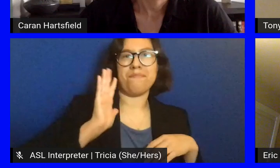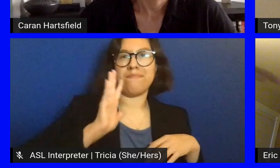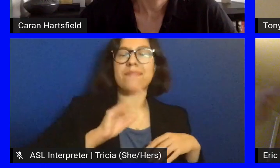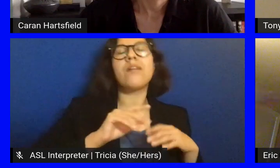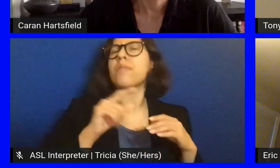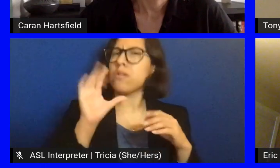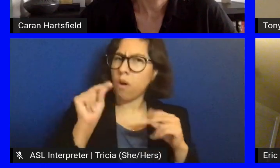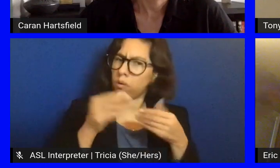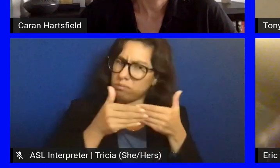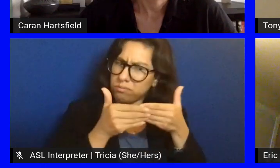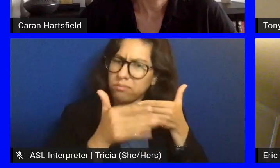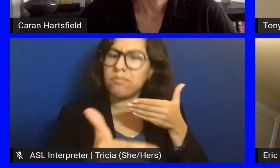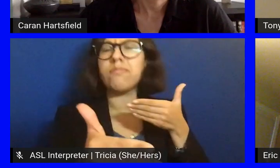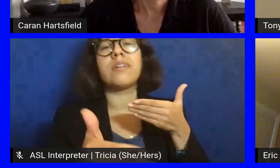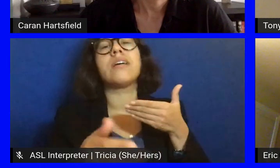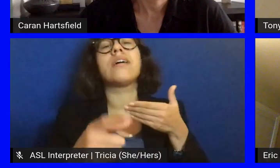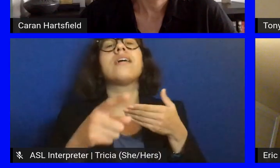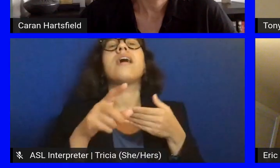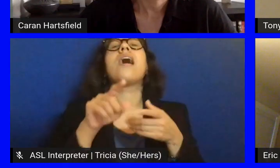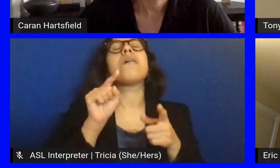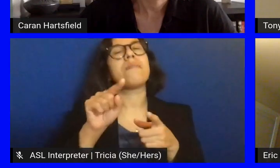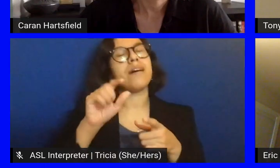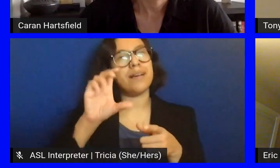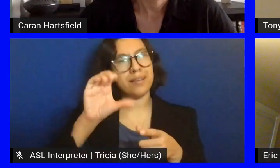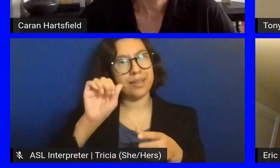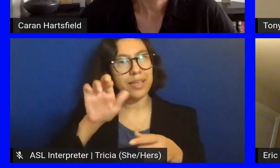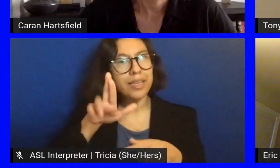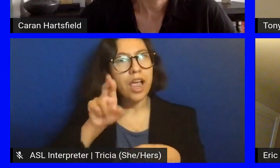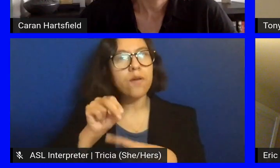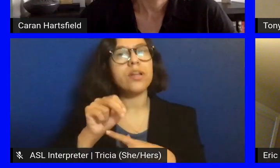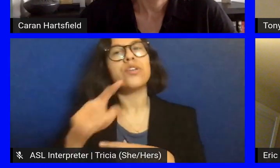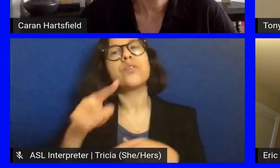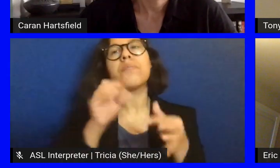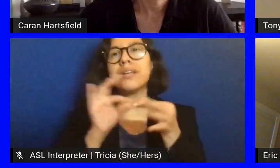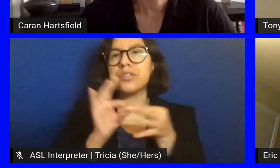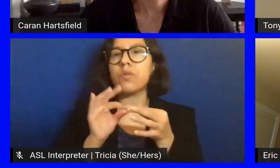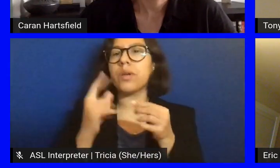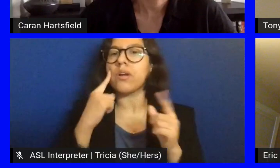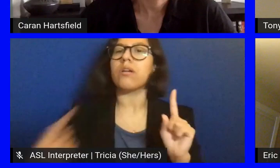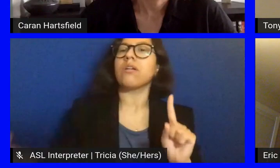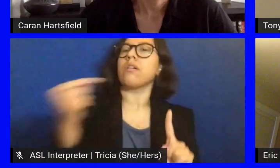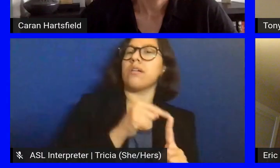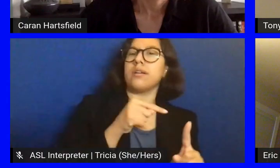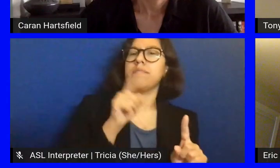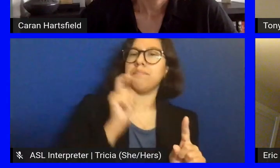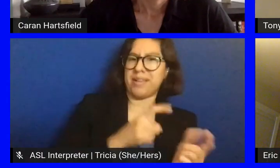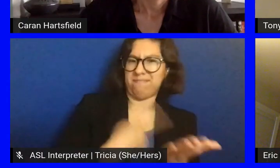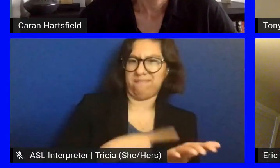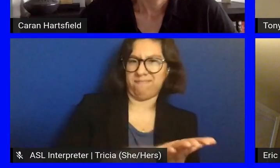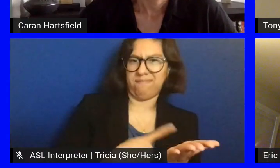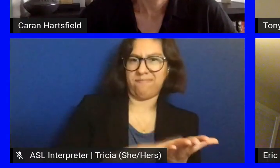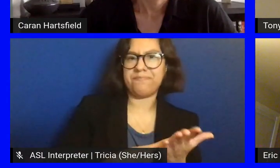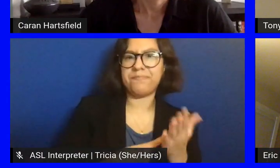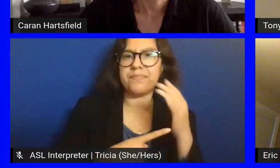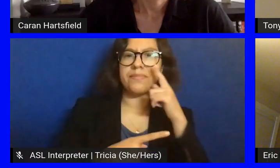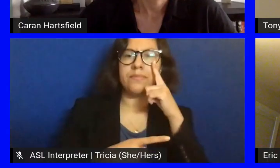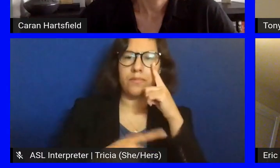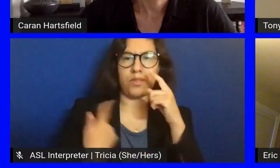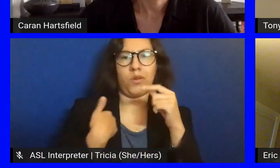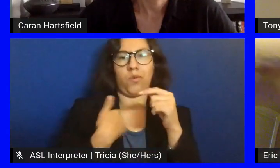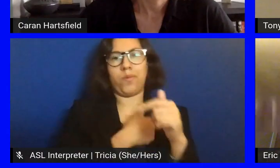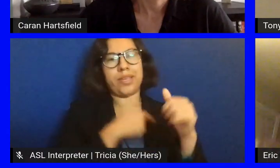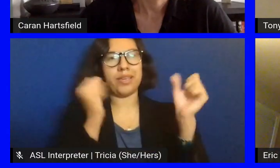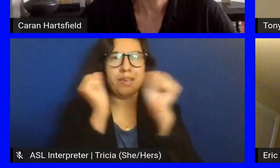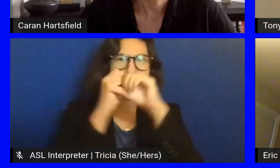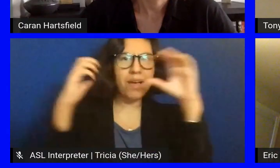saying we were going back to conversations that have needed to take place. I think that, like, as we're reimagining,